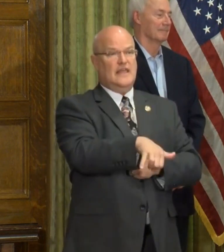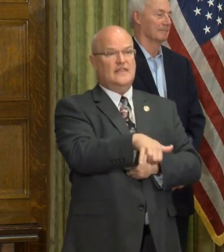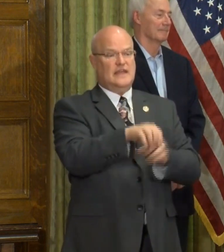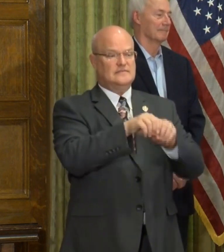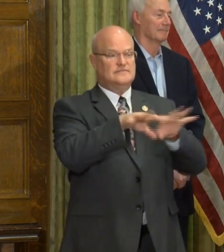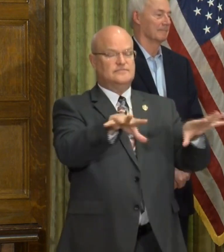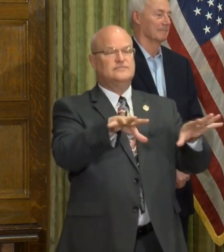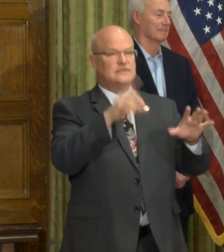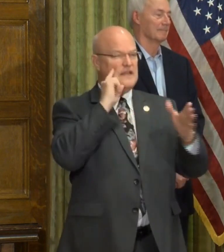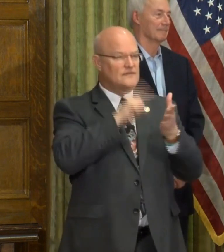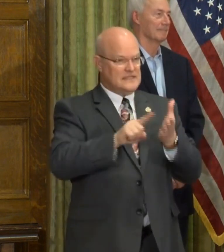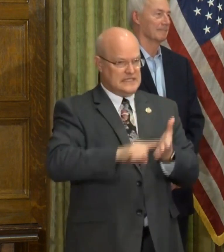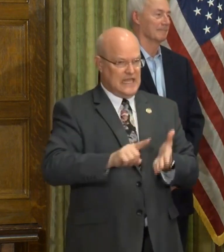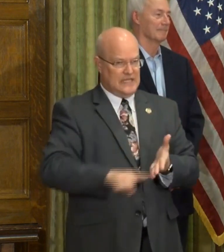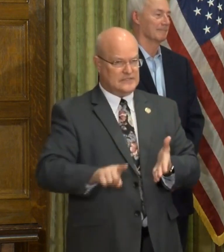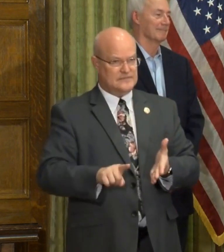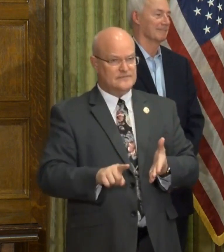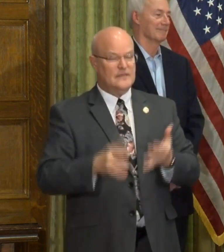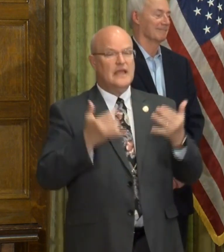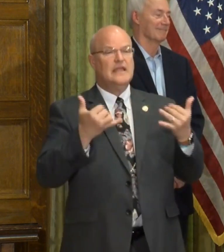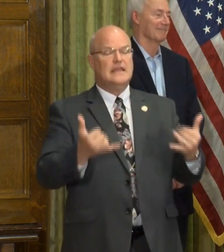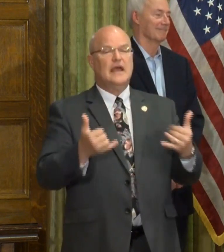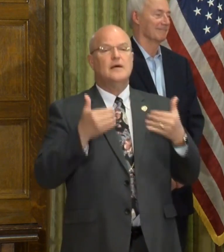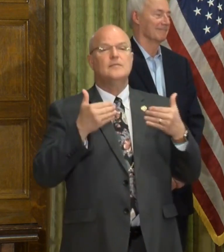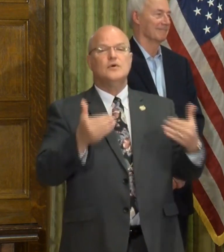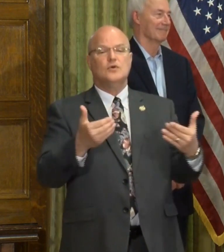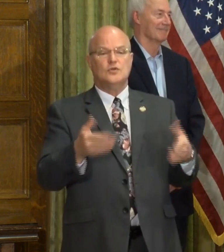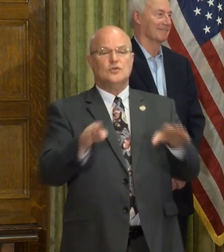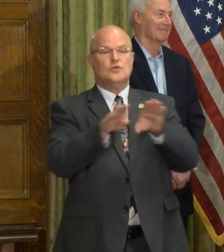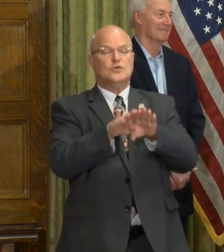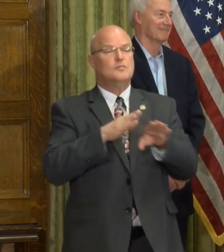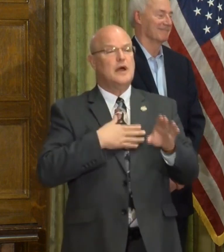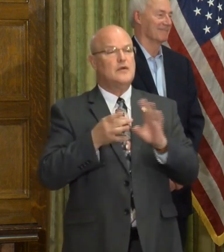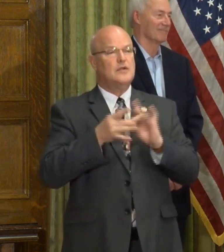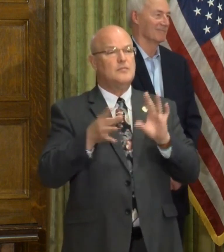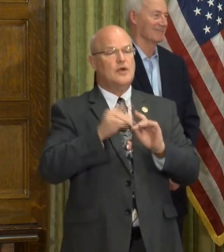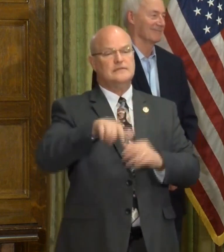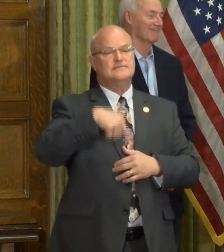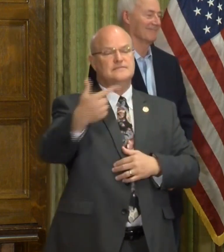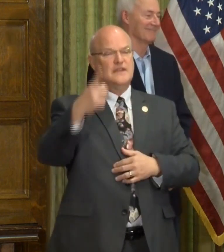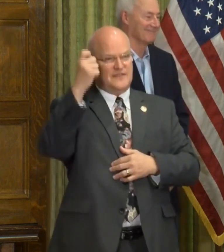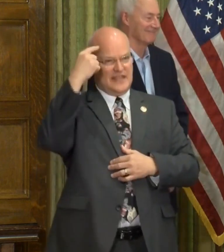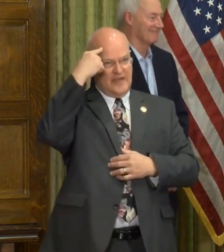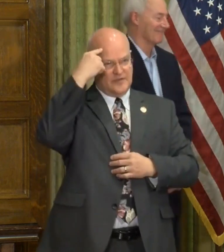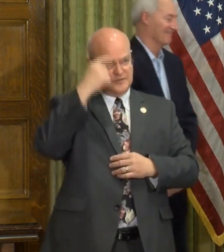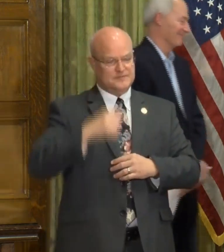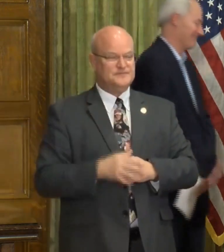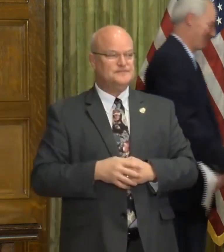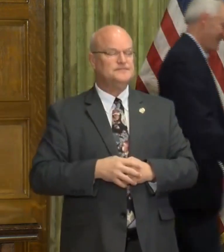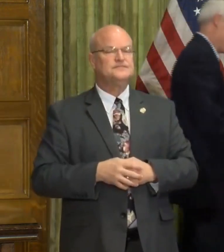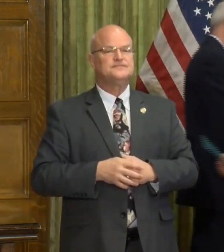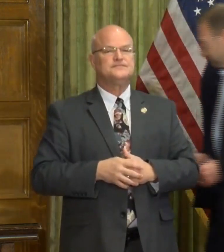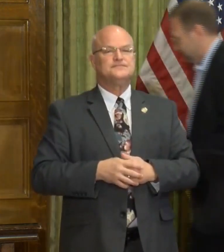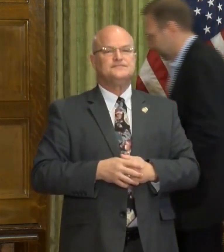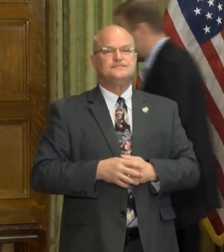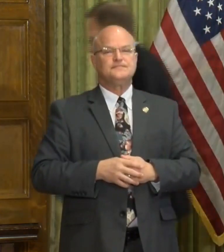that outbreak investigation. With that, I'm going to go ahead and conclude my remarks, turn it back over to the governor.